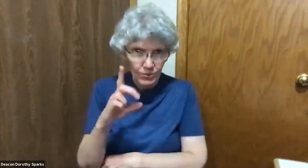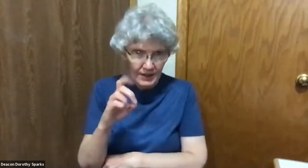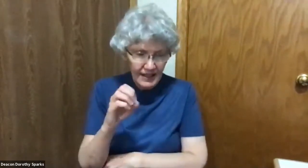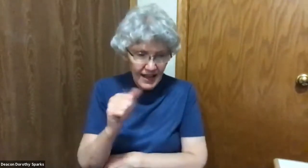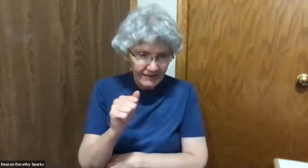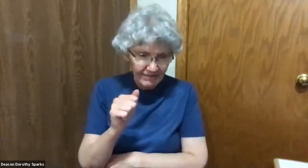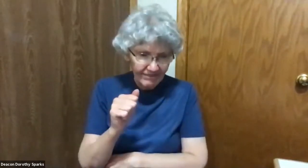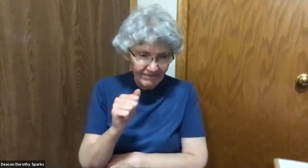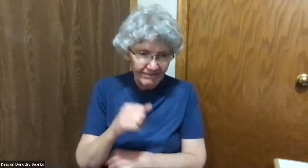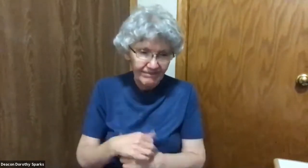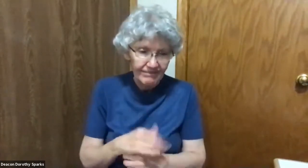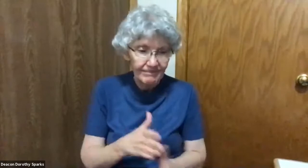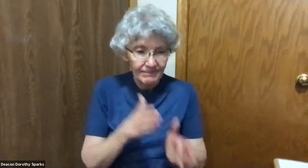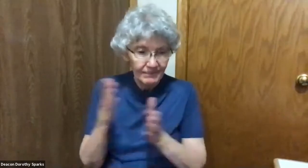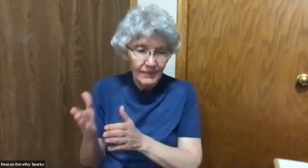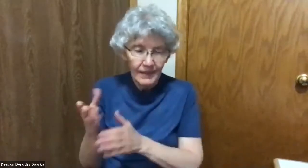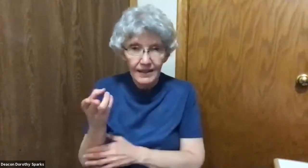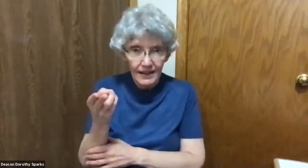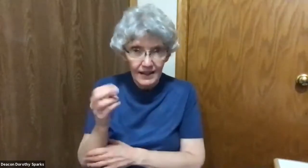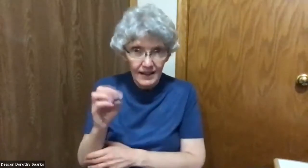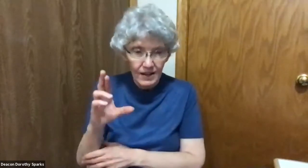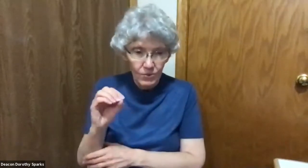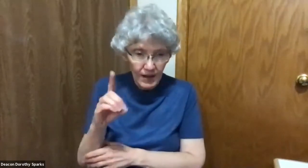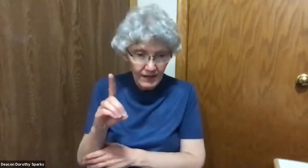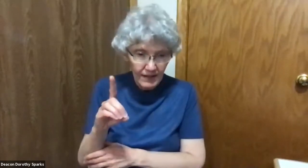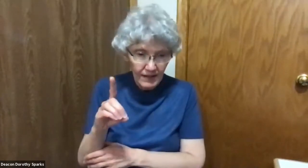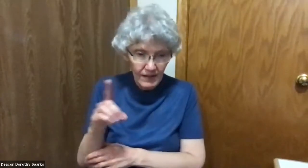Pontius Pilate was governor of Judea,